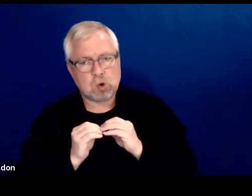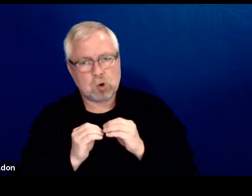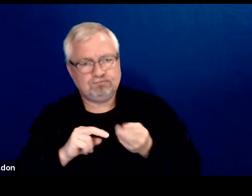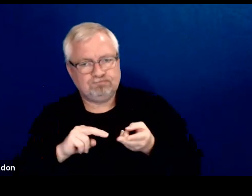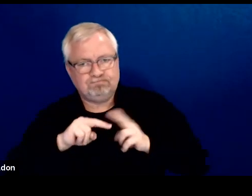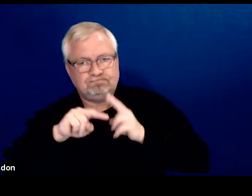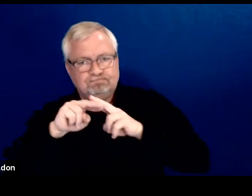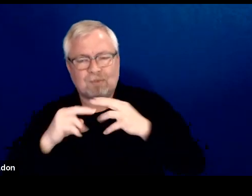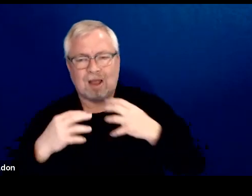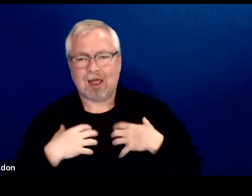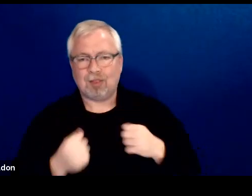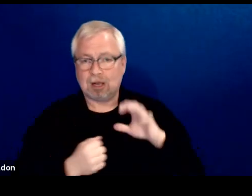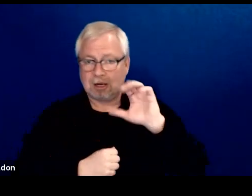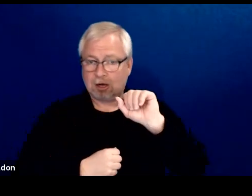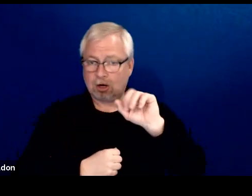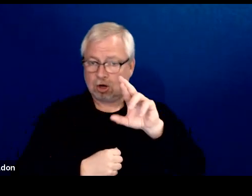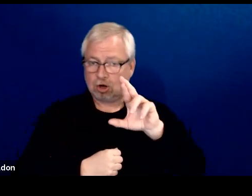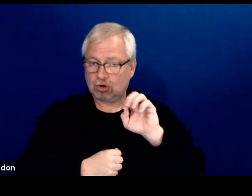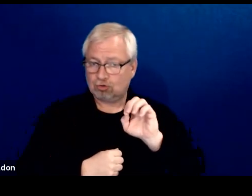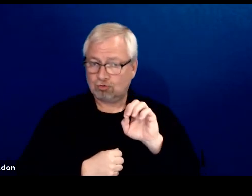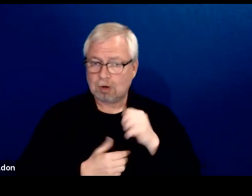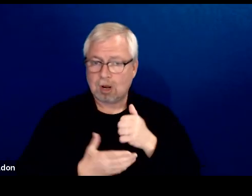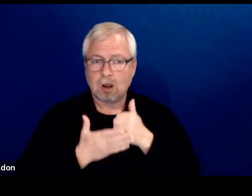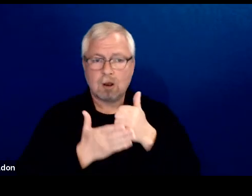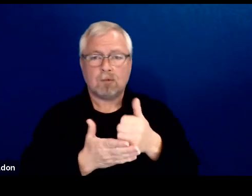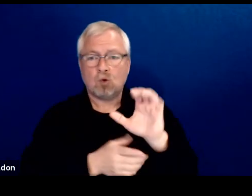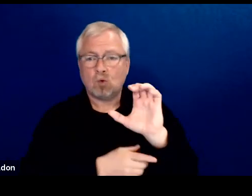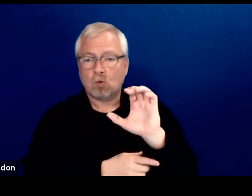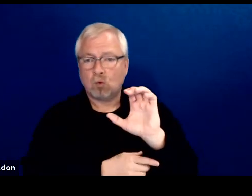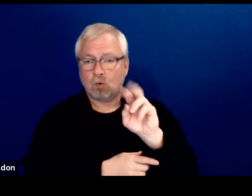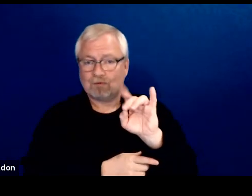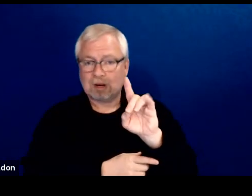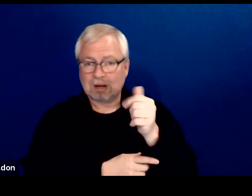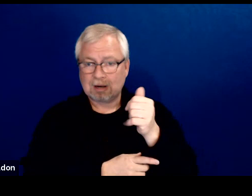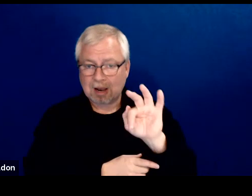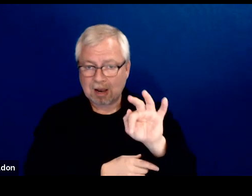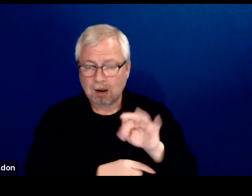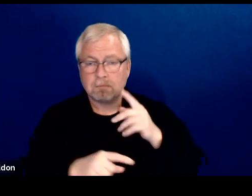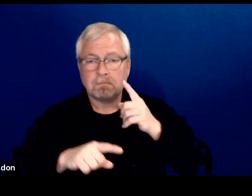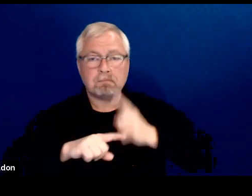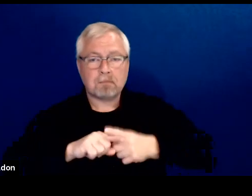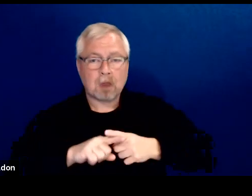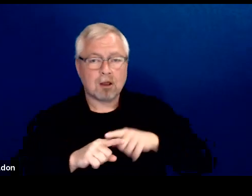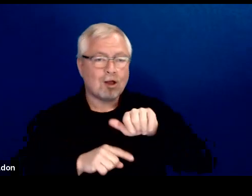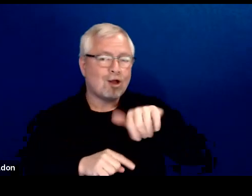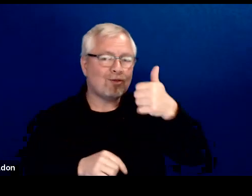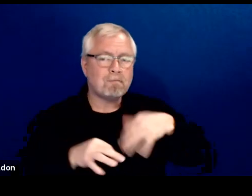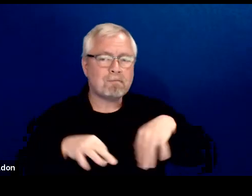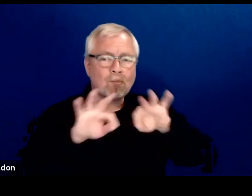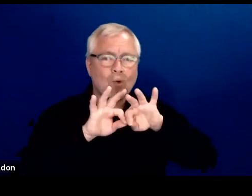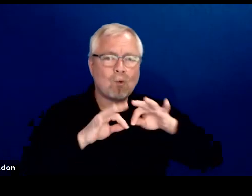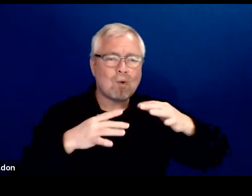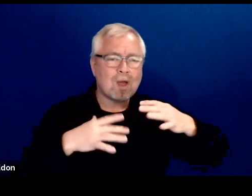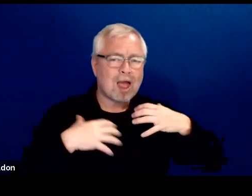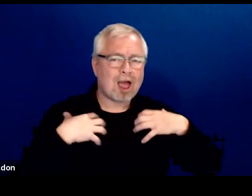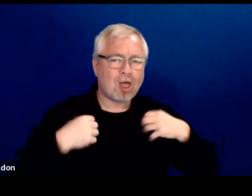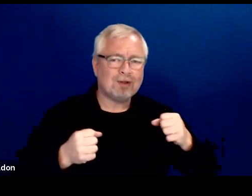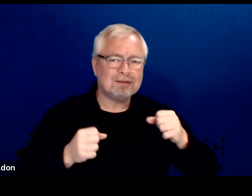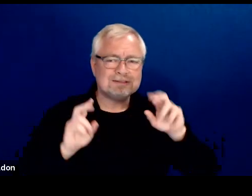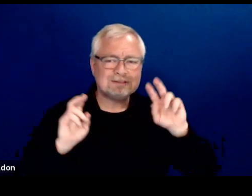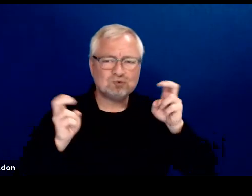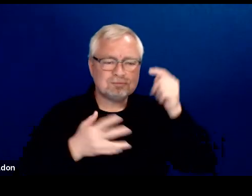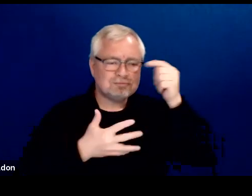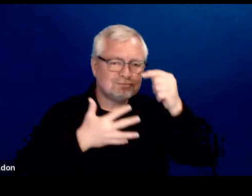to treat all the other important health issues that Minnesotans have, but it's also giving us time to build out this longer term, sustainable,